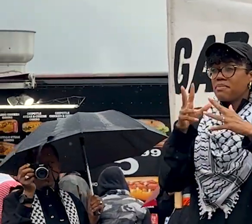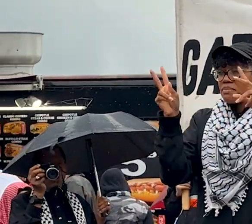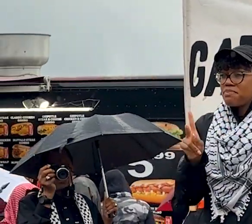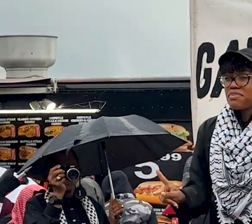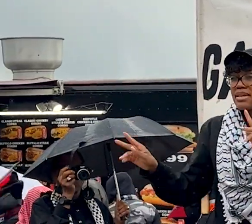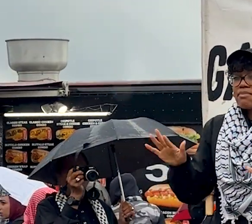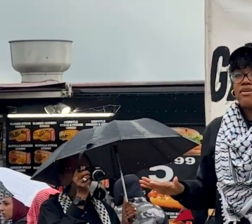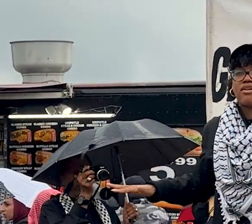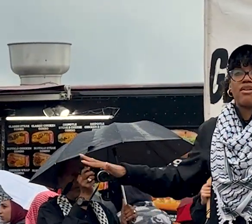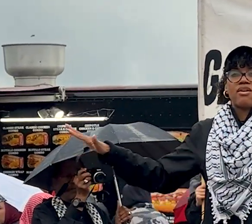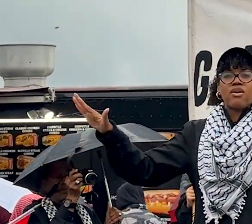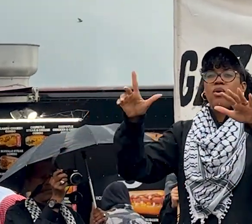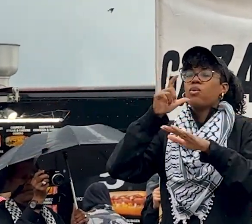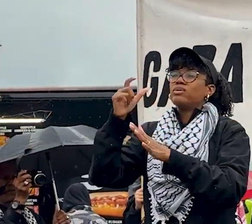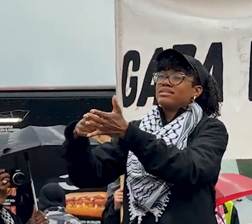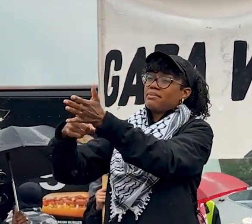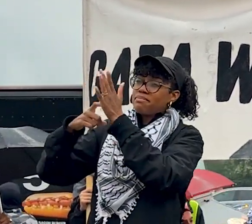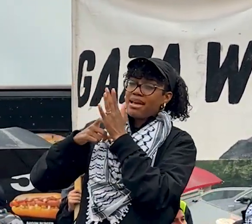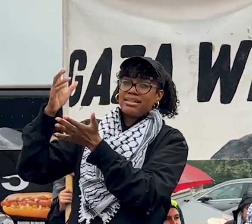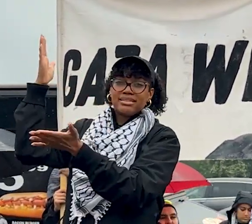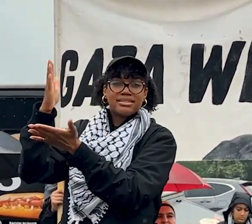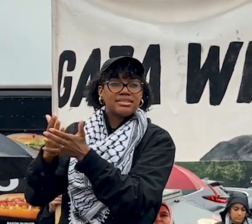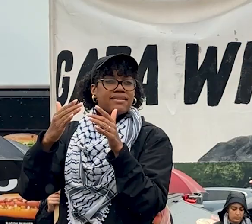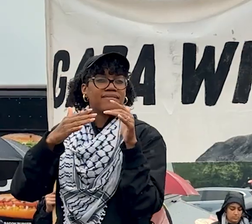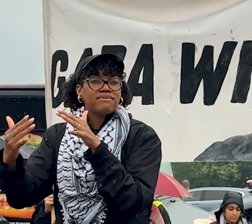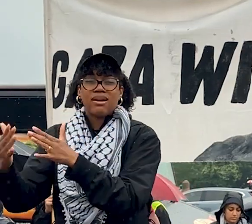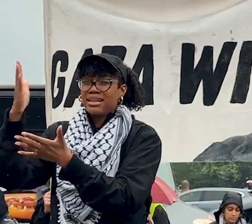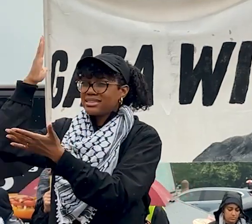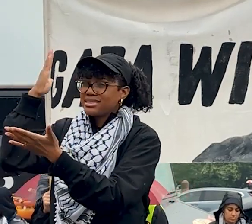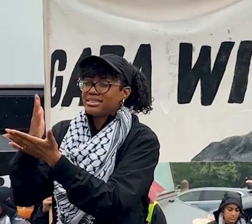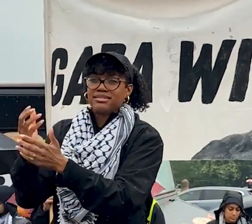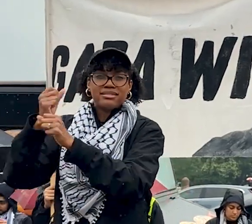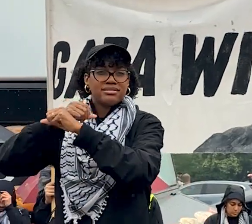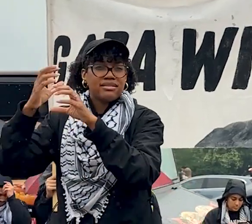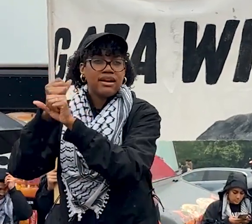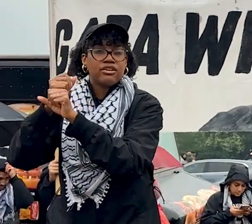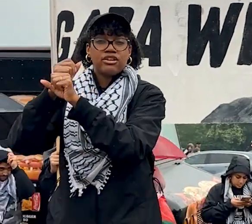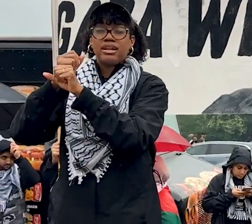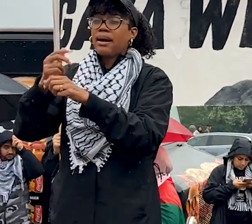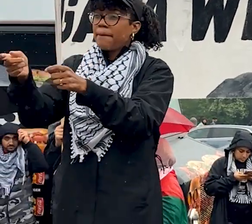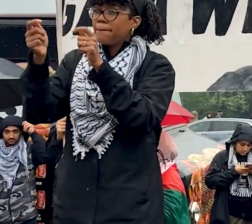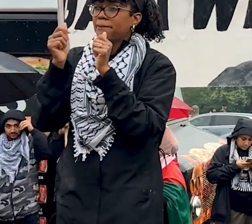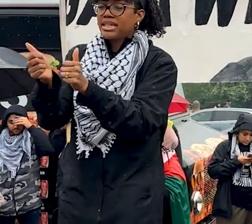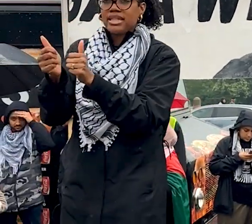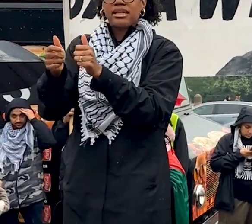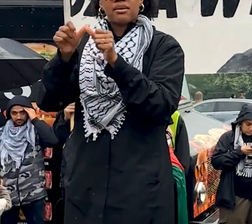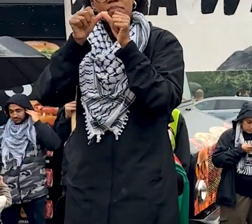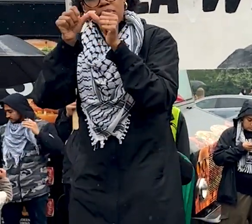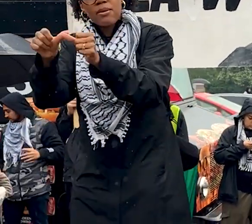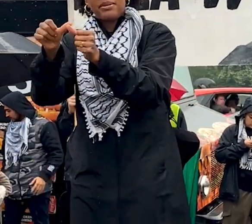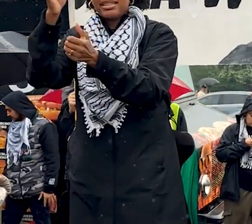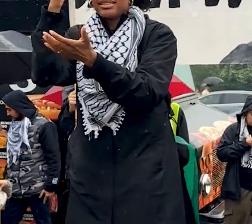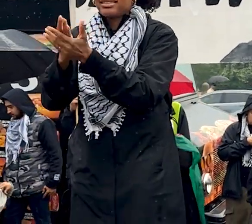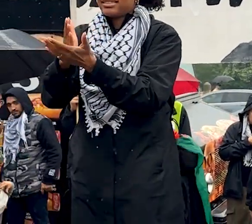people, who demand a ceasefire, an immediate permanent ceasefire, an end to this aggression.